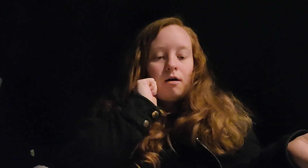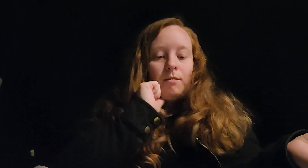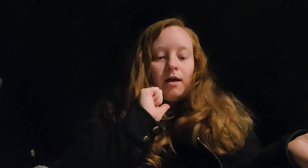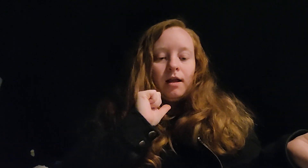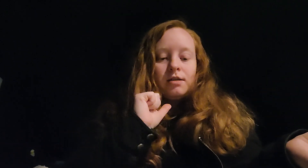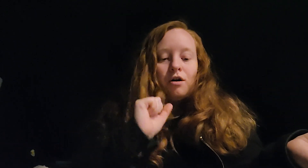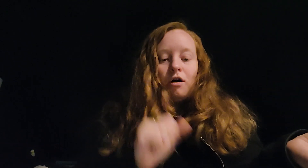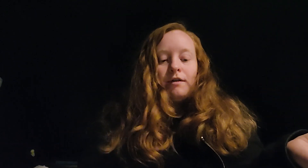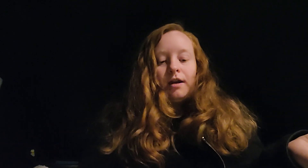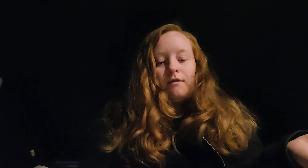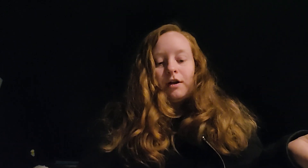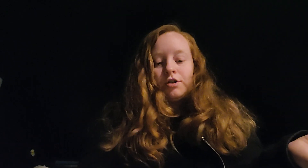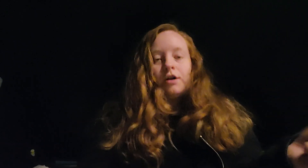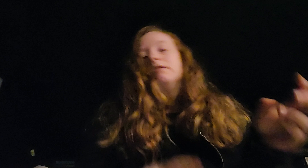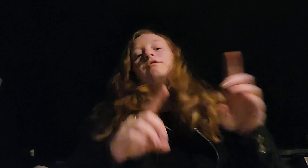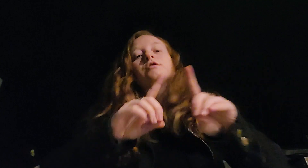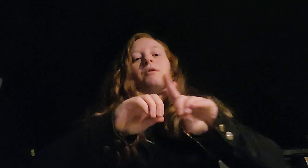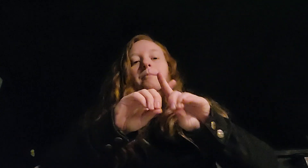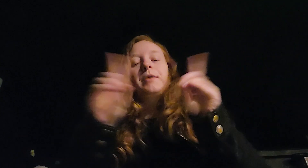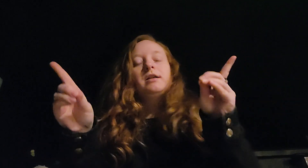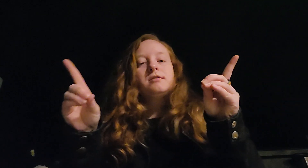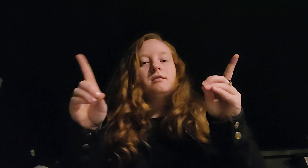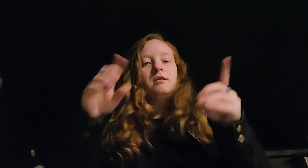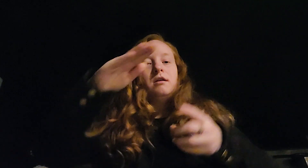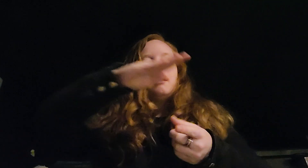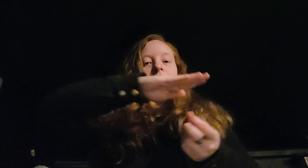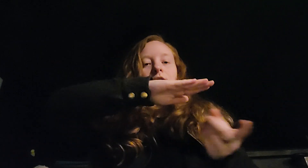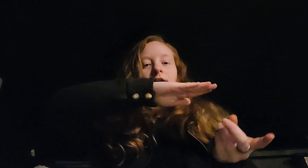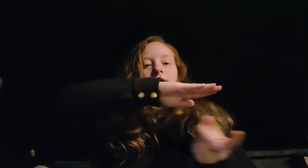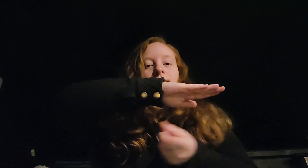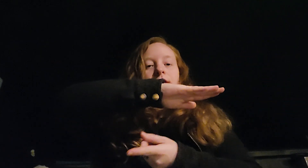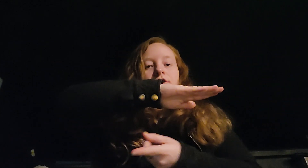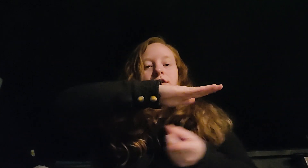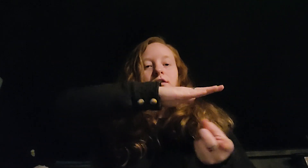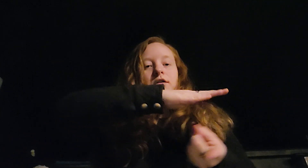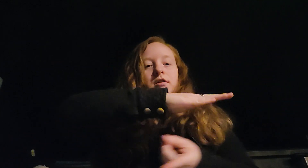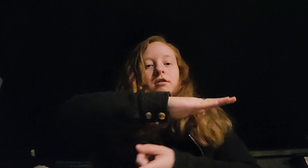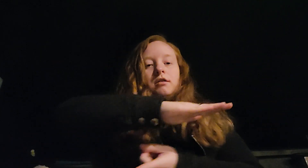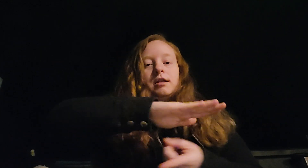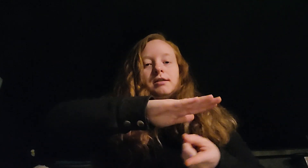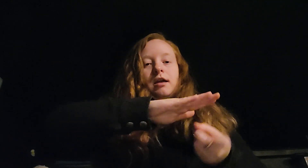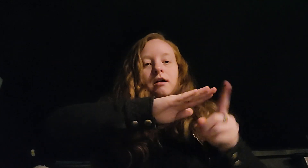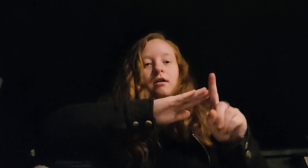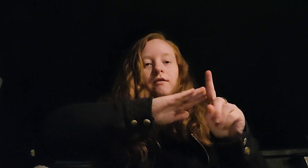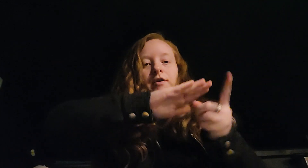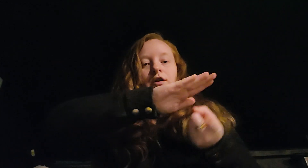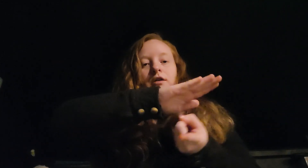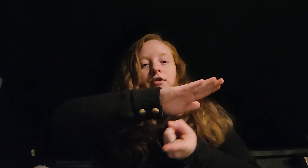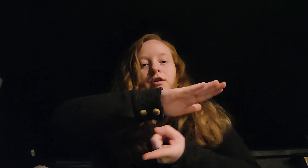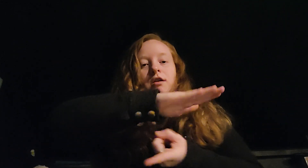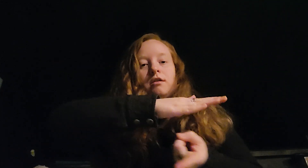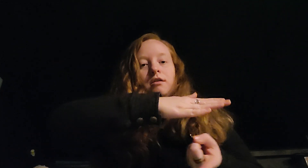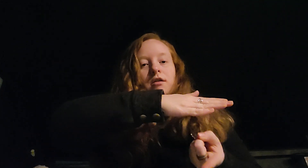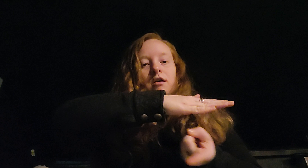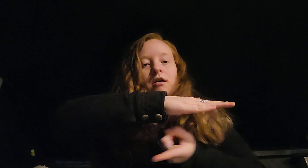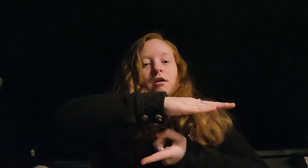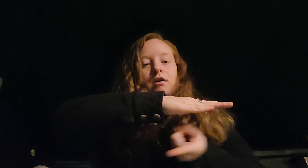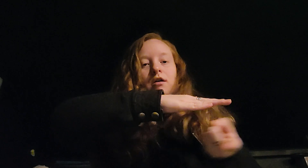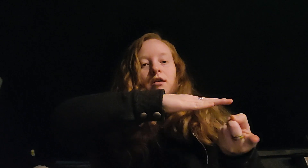But it's all an adventure. So, but adventure. It's like a finger underneath. And you